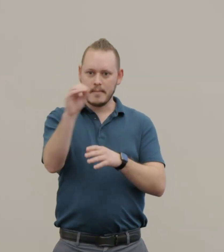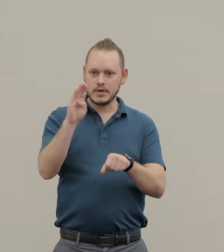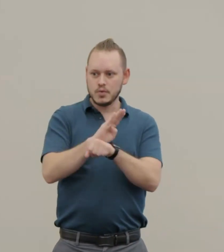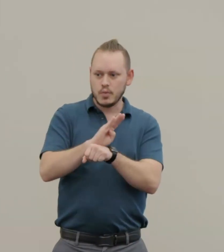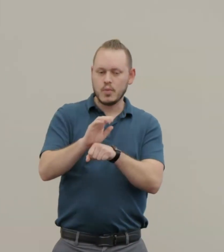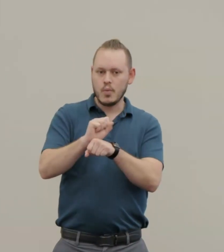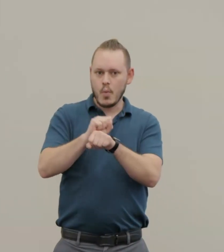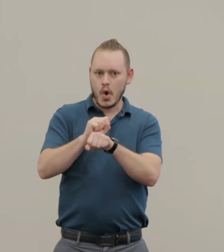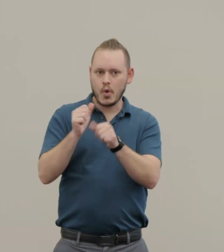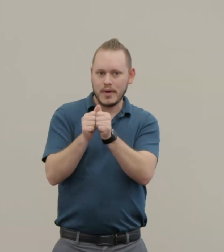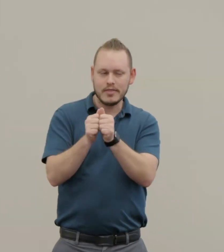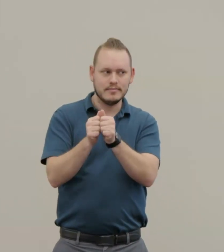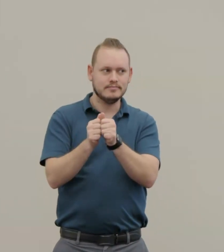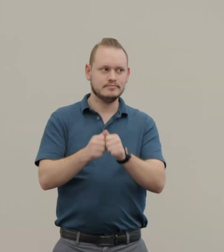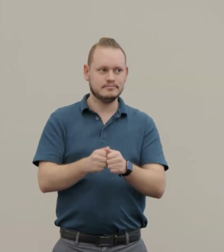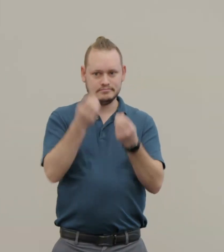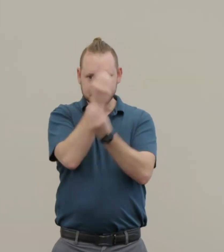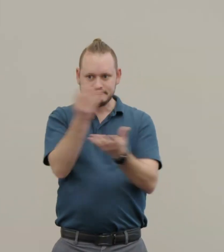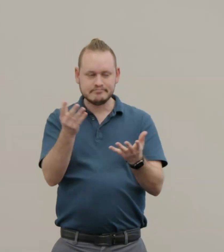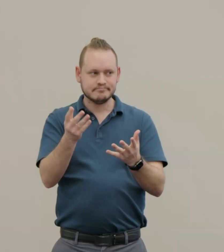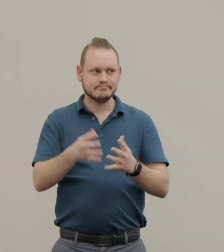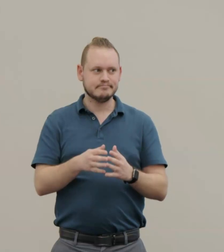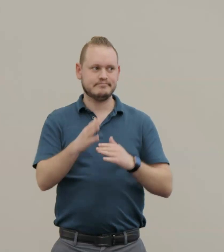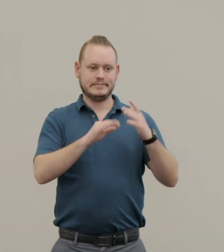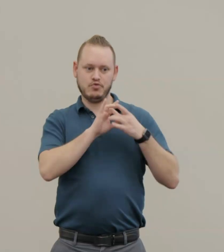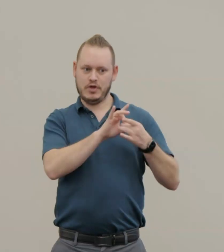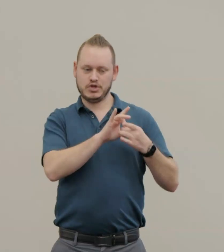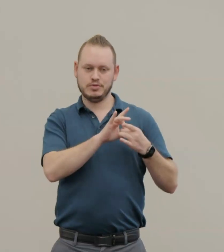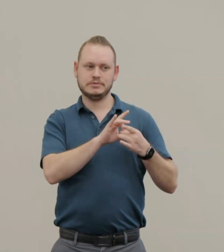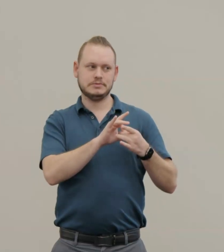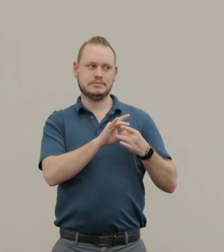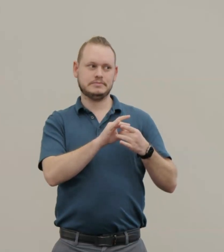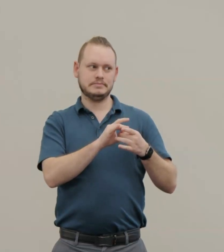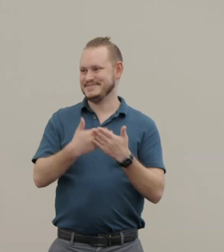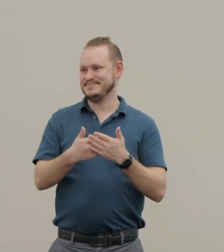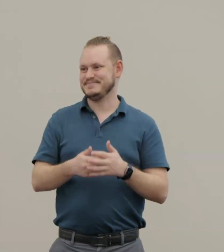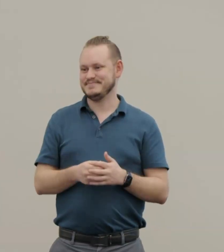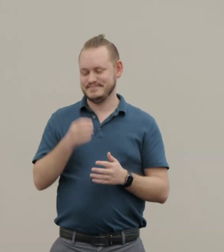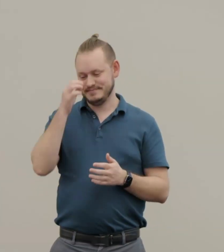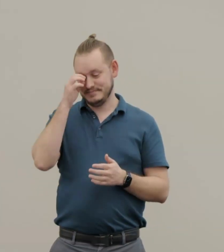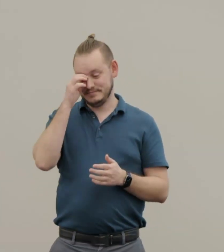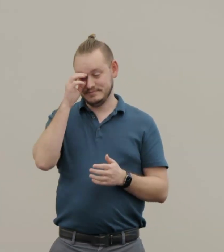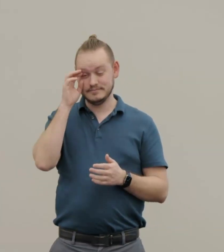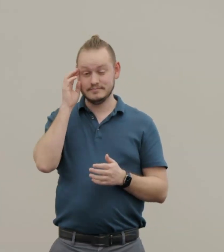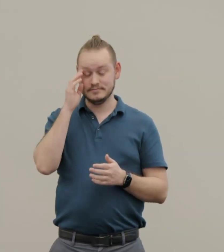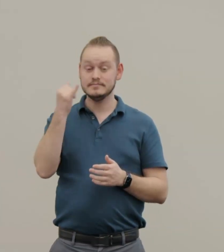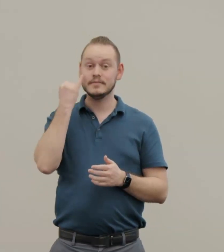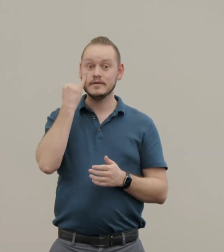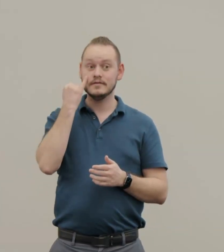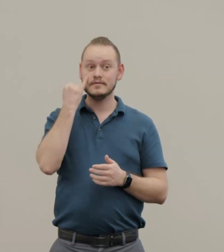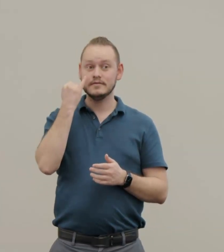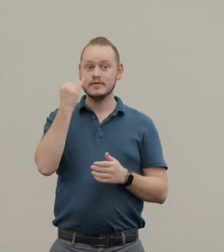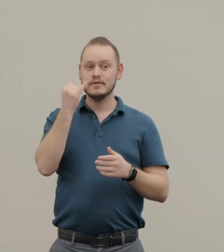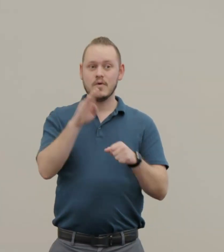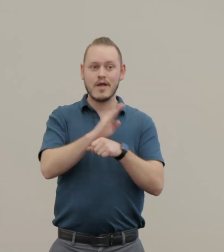or whatever, you go after them. And build a relationship. They'll see a benefit to getting more customers. Yes, if your organization A has a